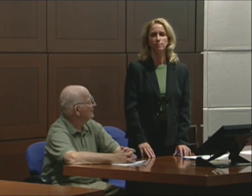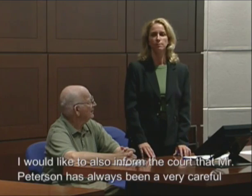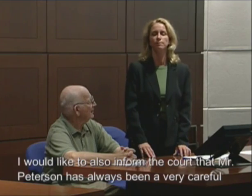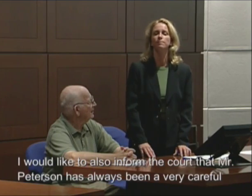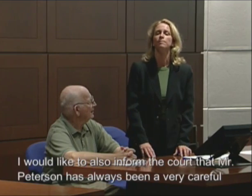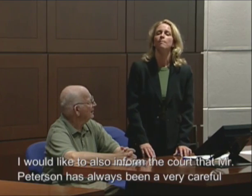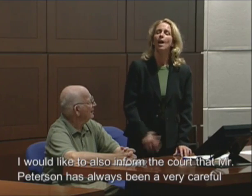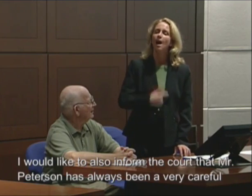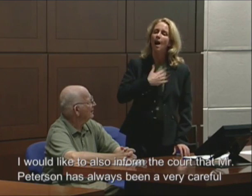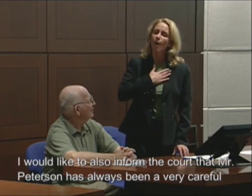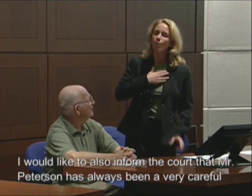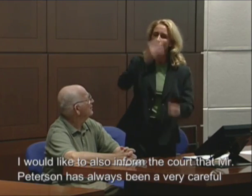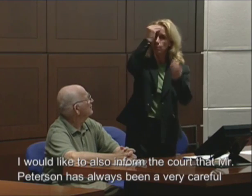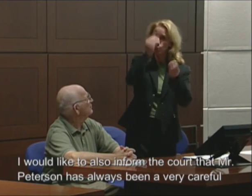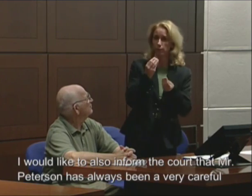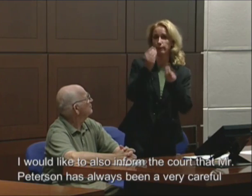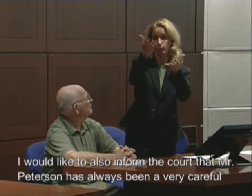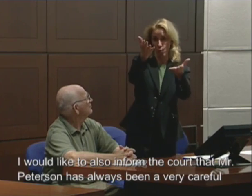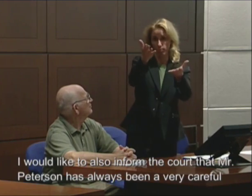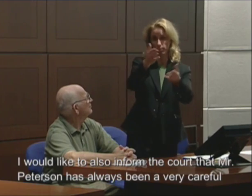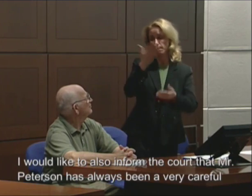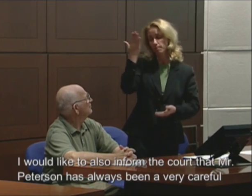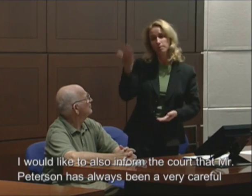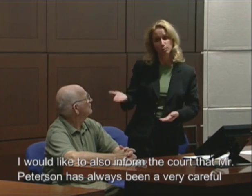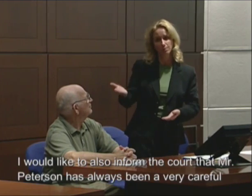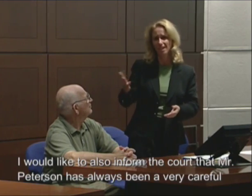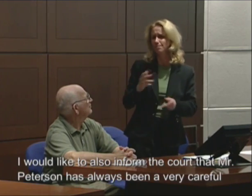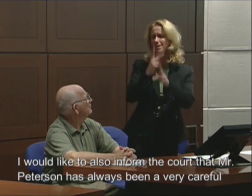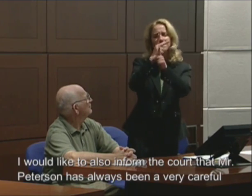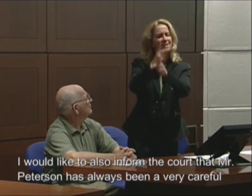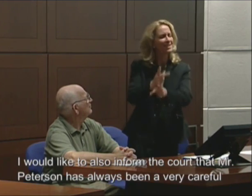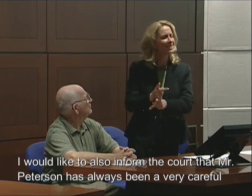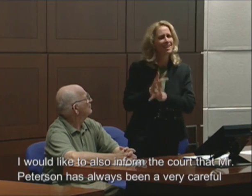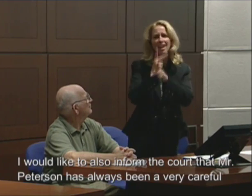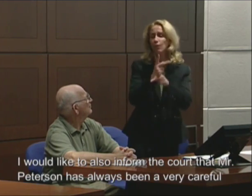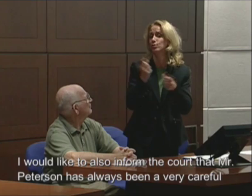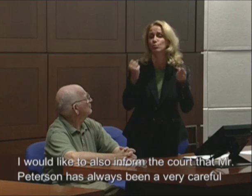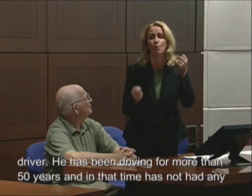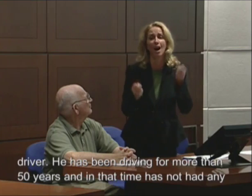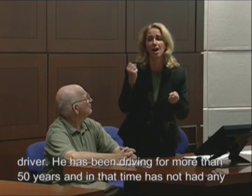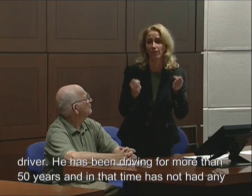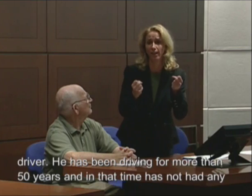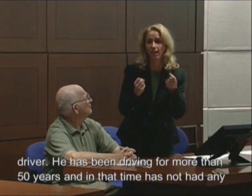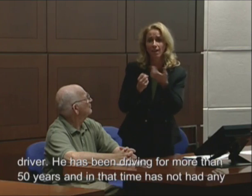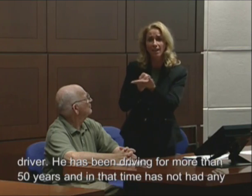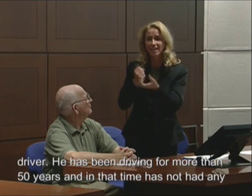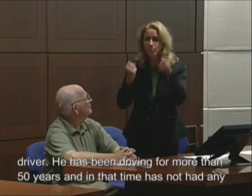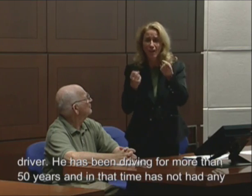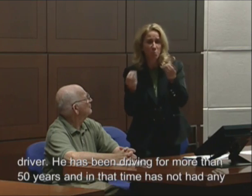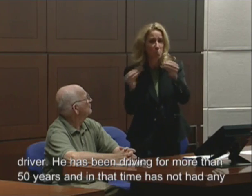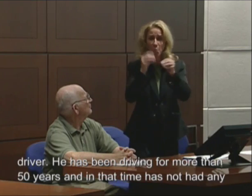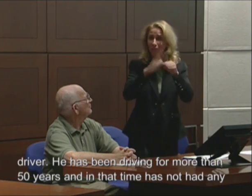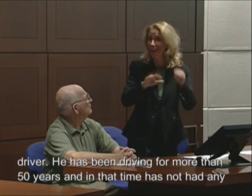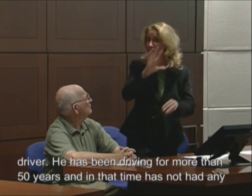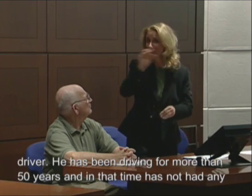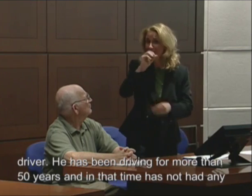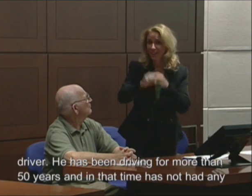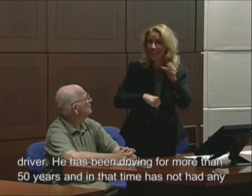I would like to also inform the court that Mr. Peterson has always been a very careful driver. He has been driving for more than